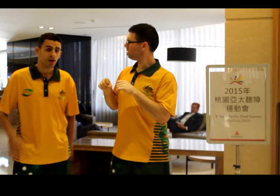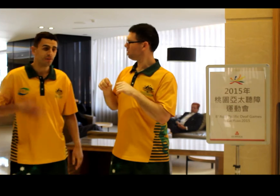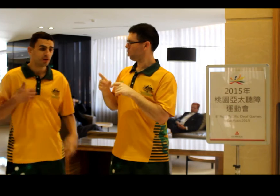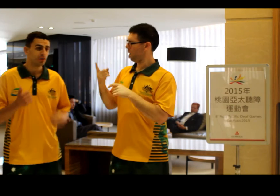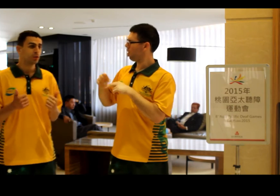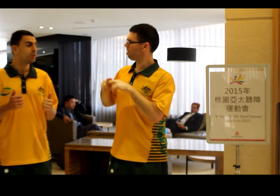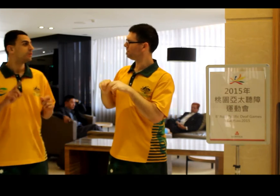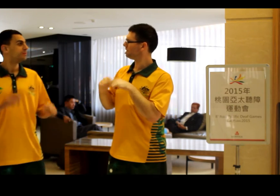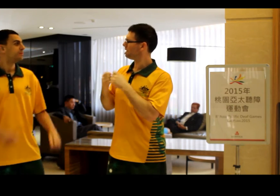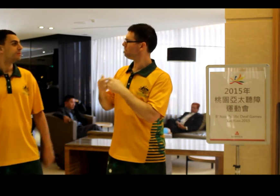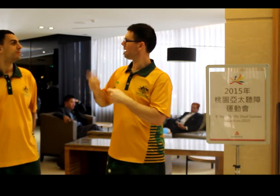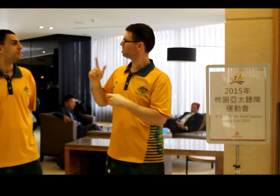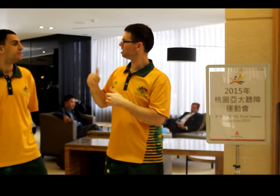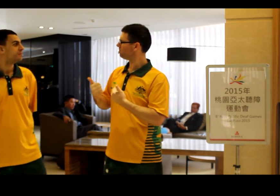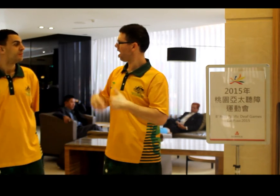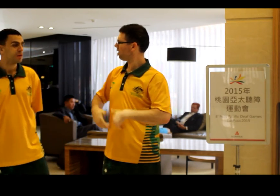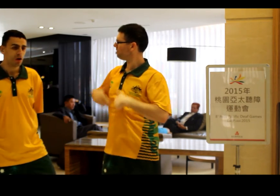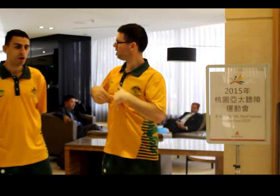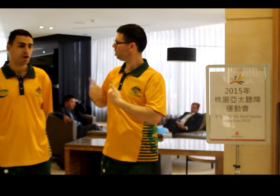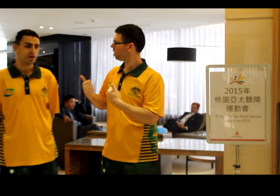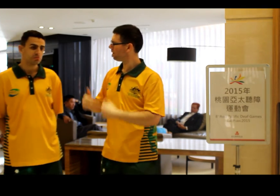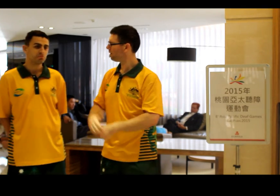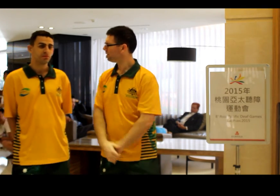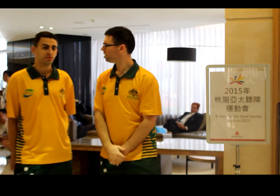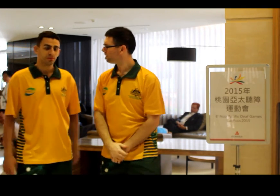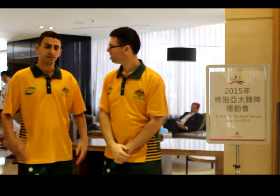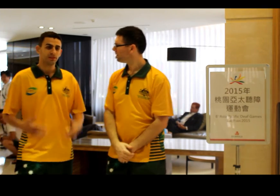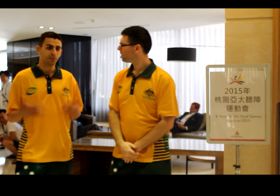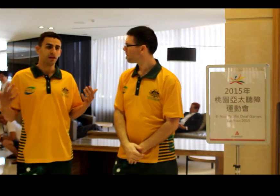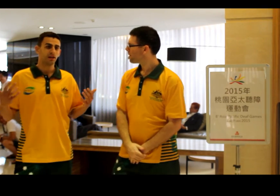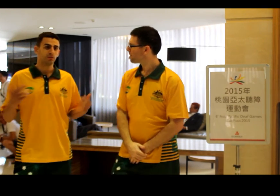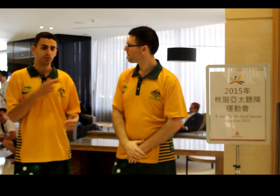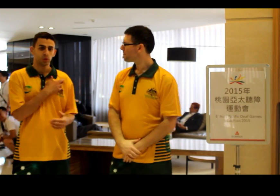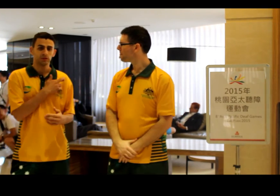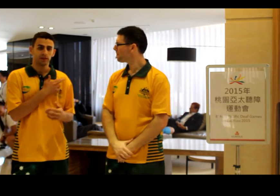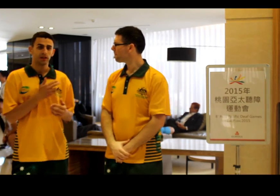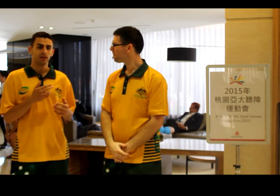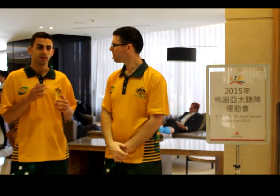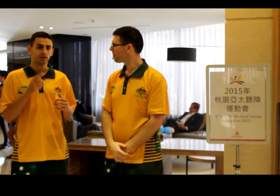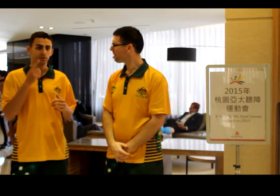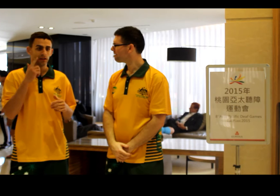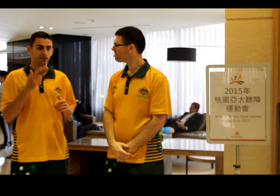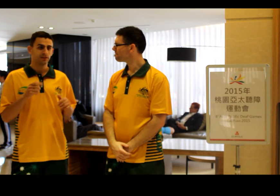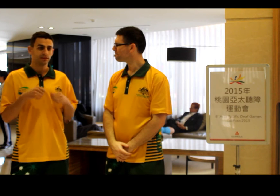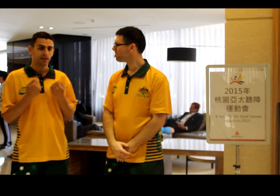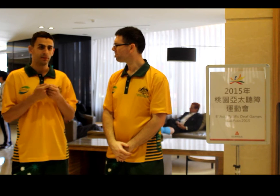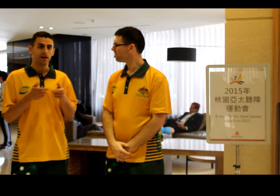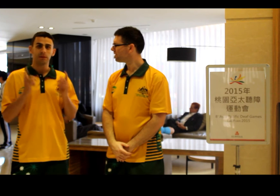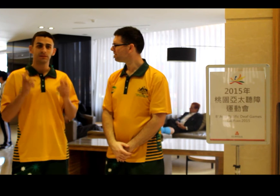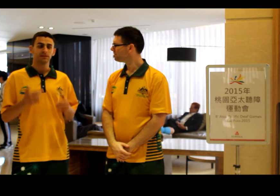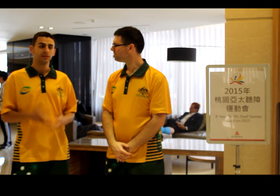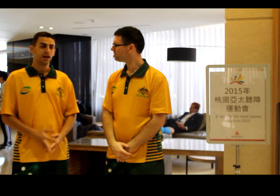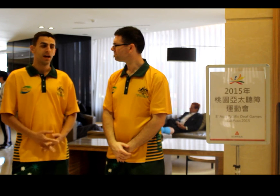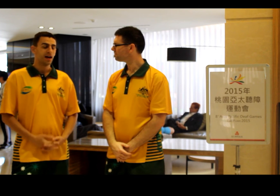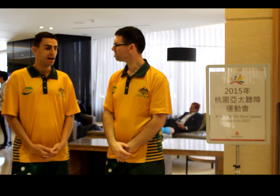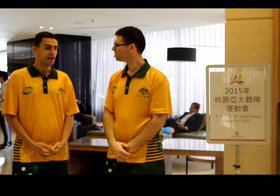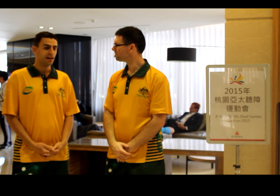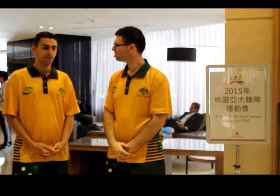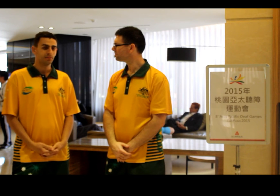today. How are you feeling? I'm good. I'm feeling good. So how did you feel being selected? It was, you know, it's a big responsibility being team